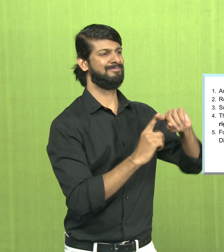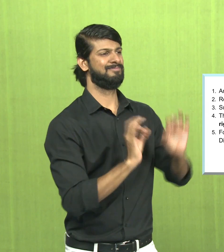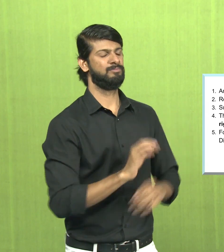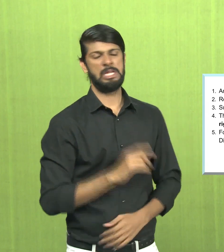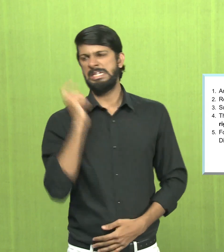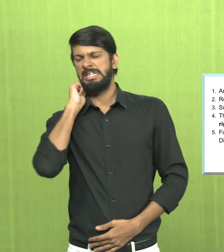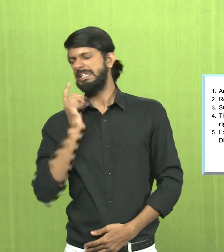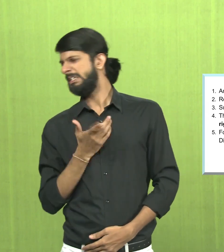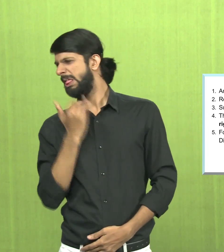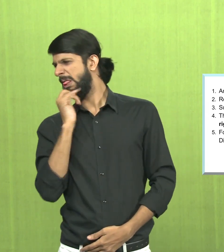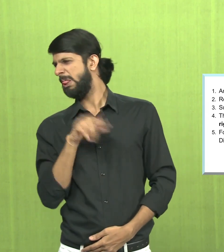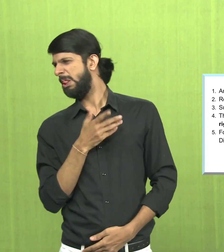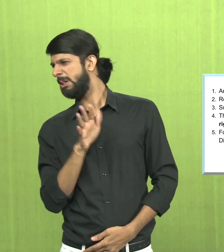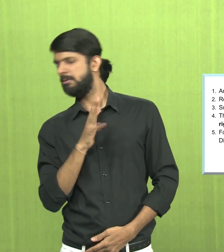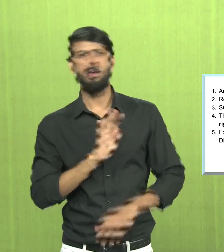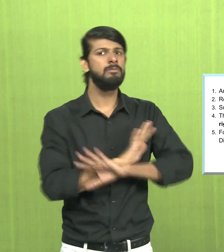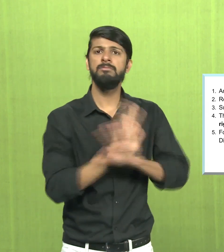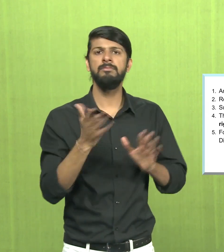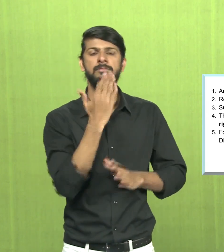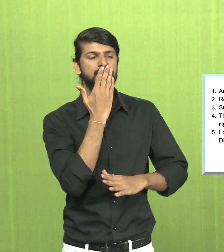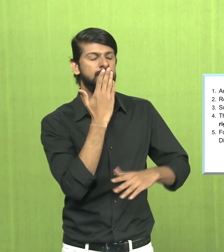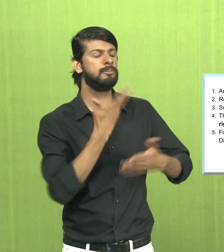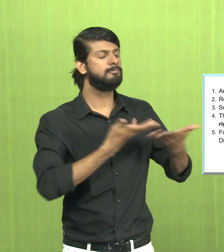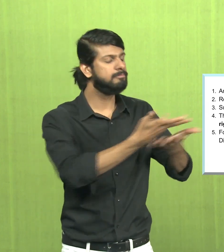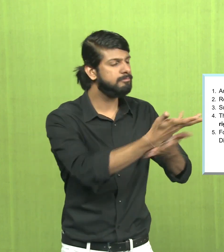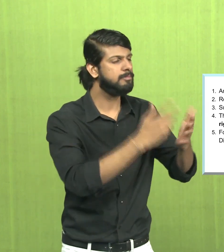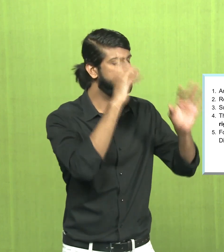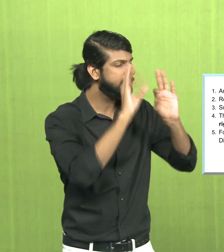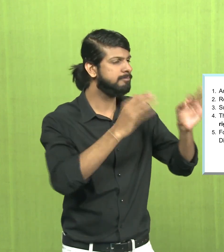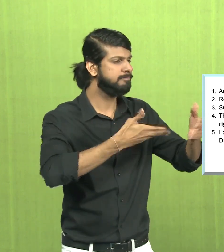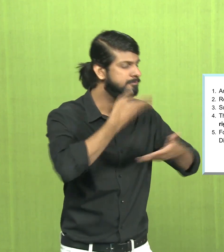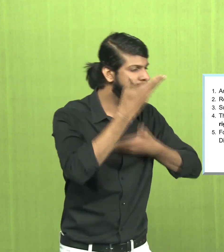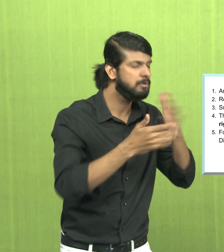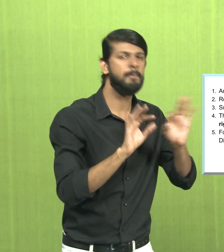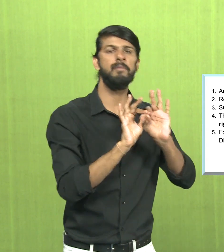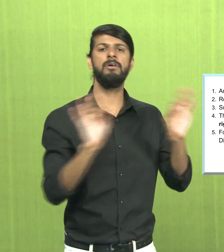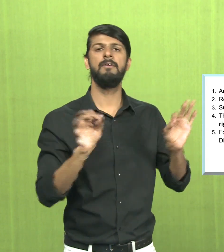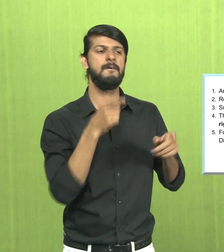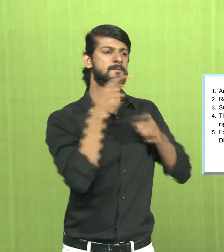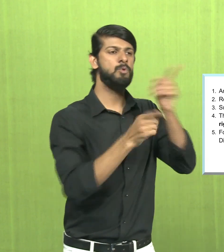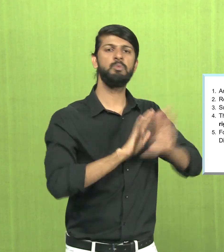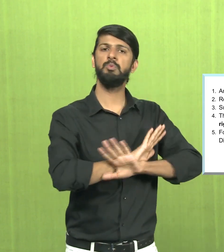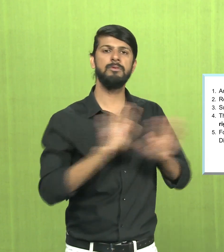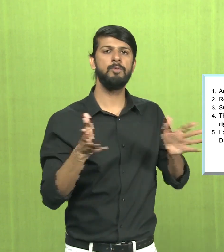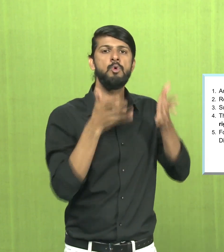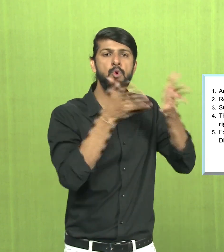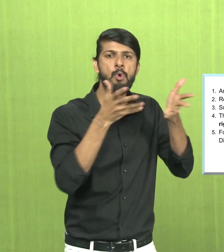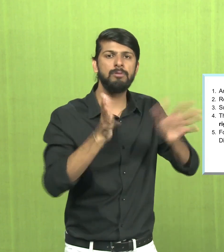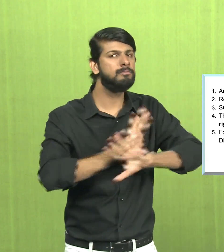giving verbal or inflicting any kind of pain, to animals is also violence. So,